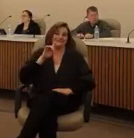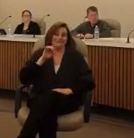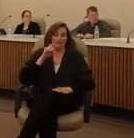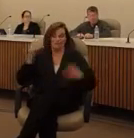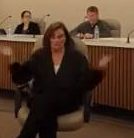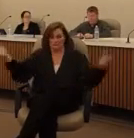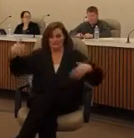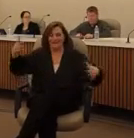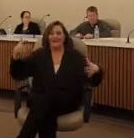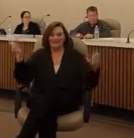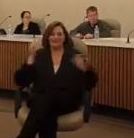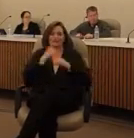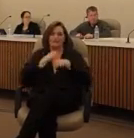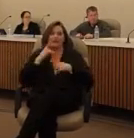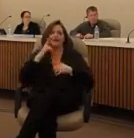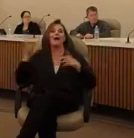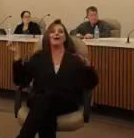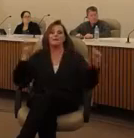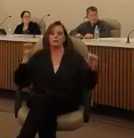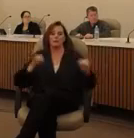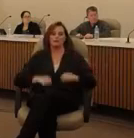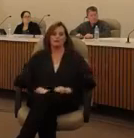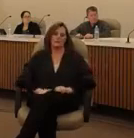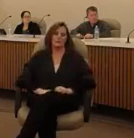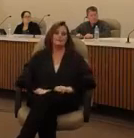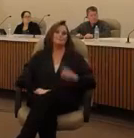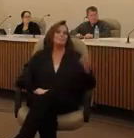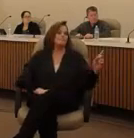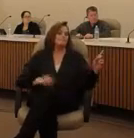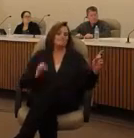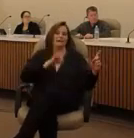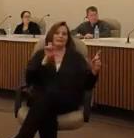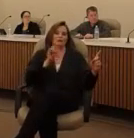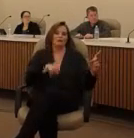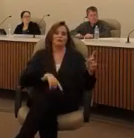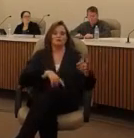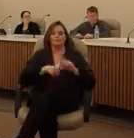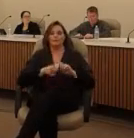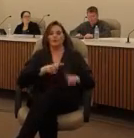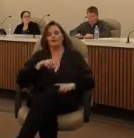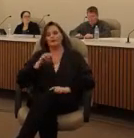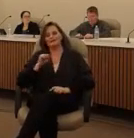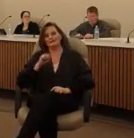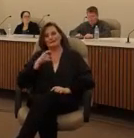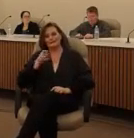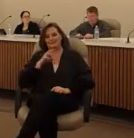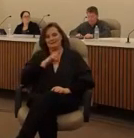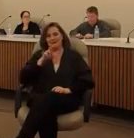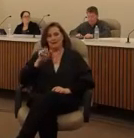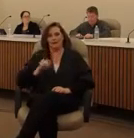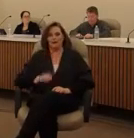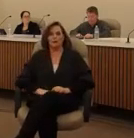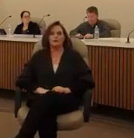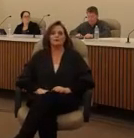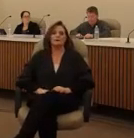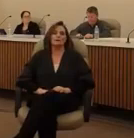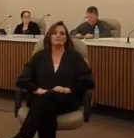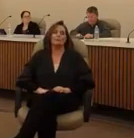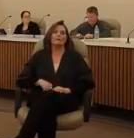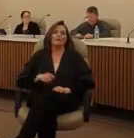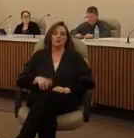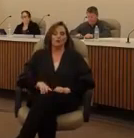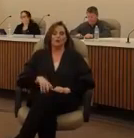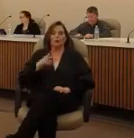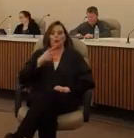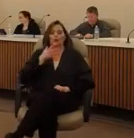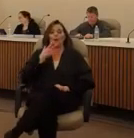Okay. Yep. I have a question from Sierra. She is asking, is there going to be better street lighting